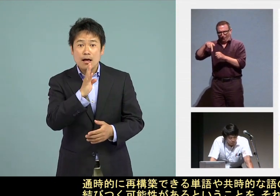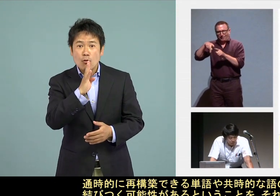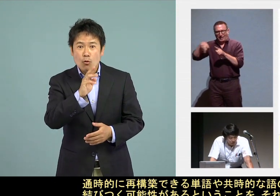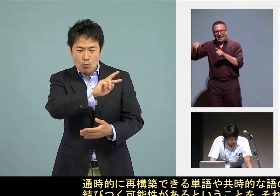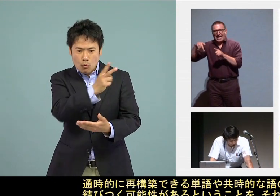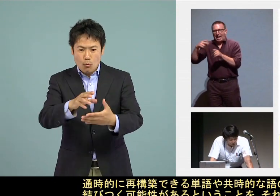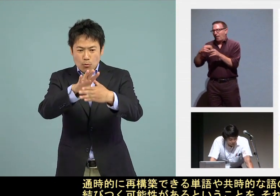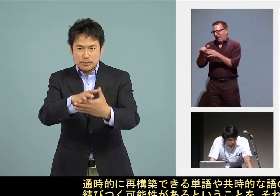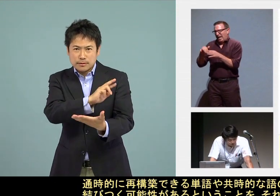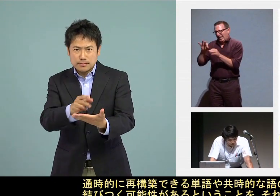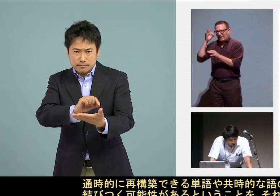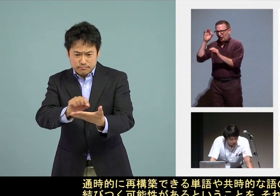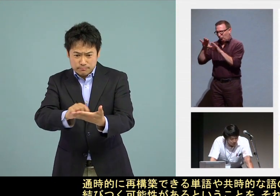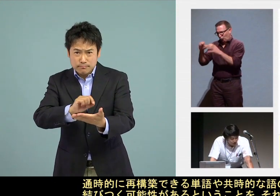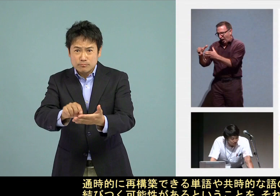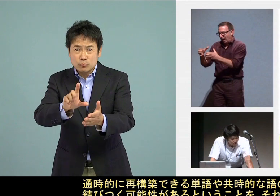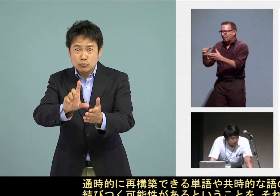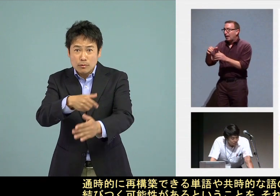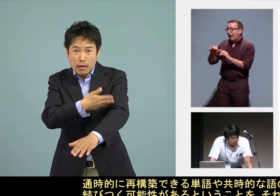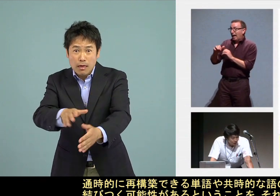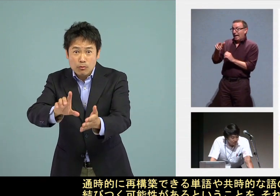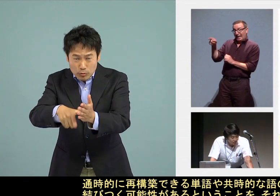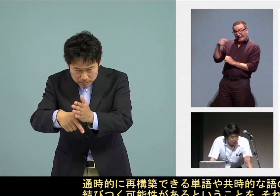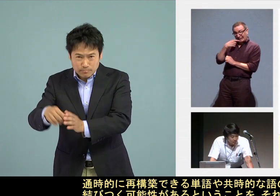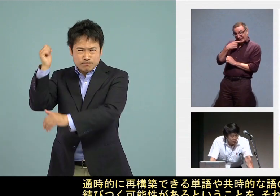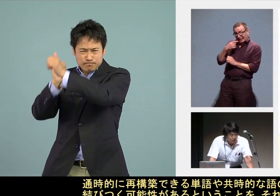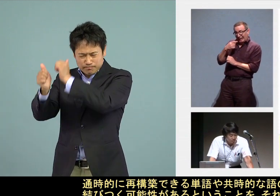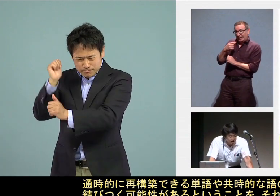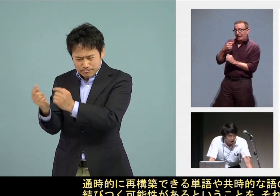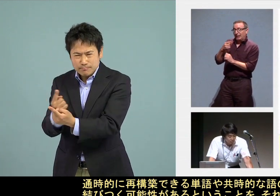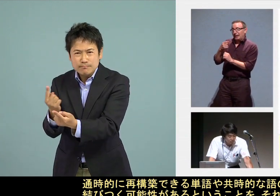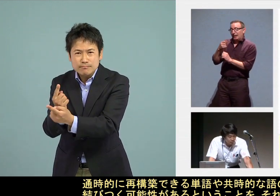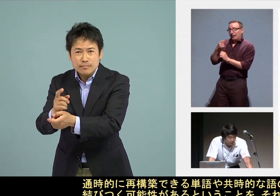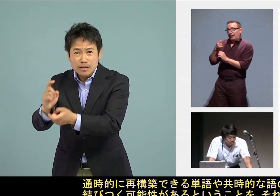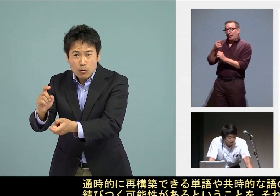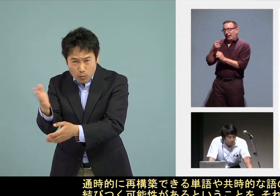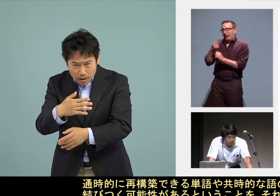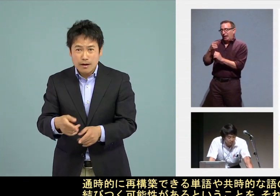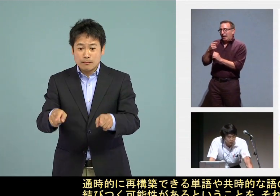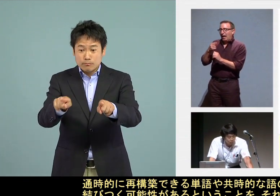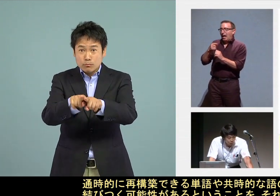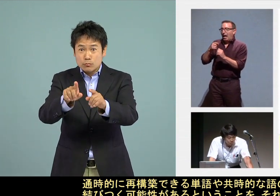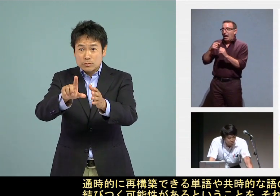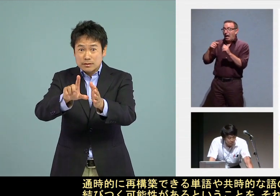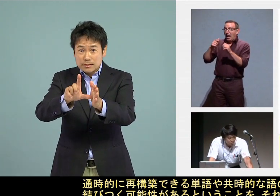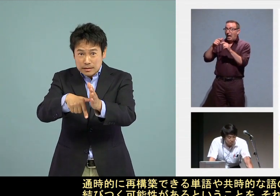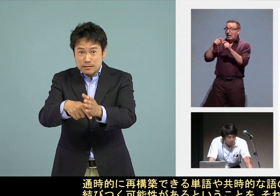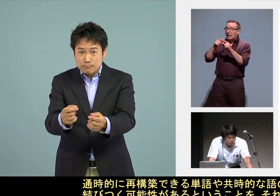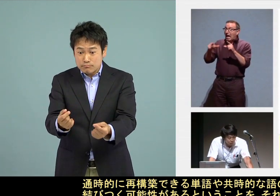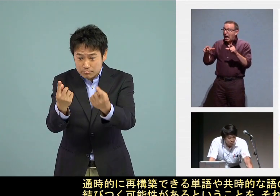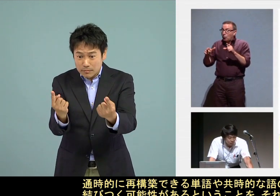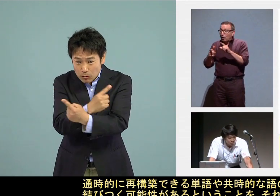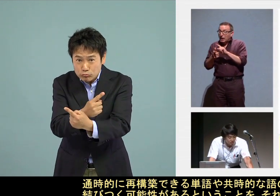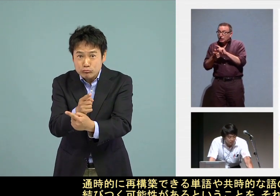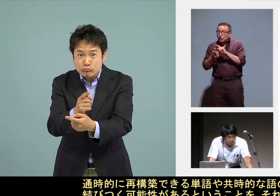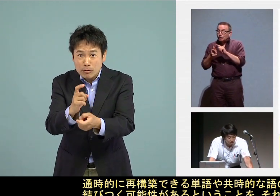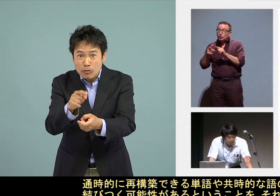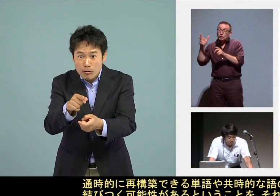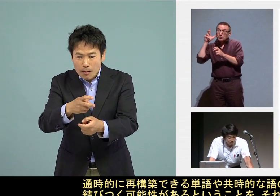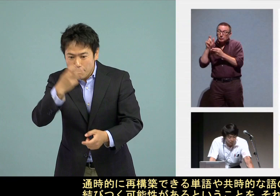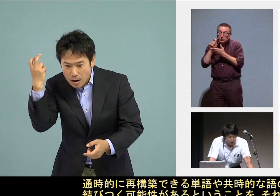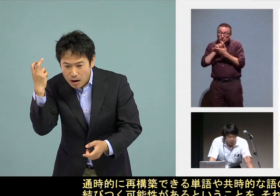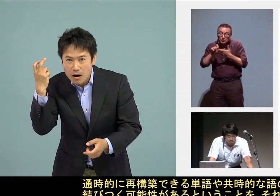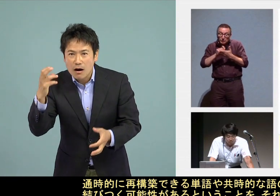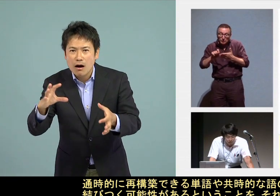language transcribing may lead to finding diachronic reconstructed forms or